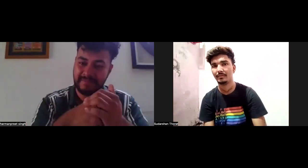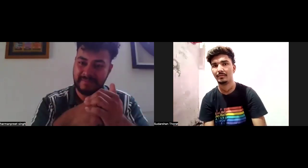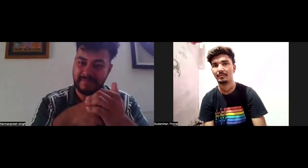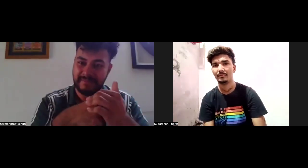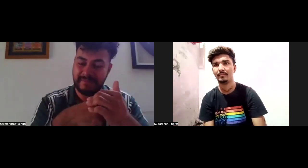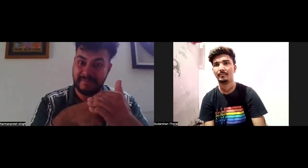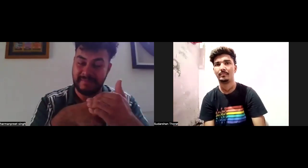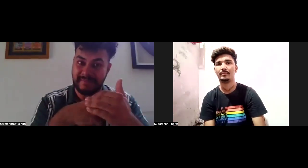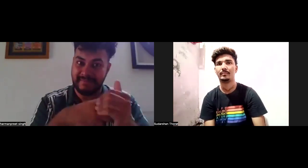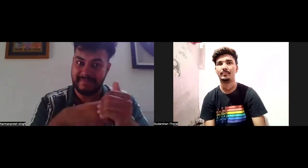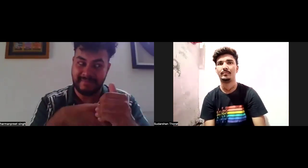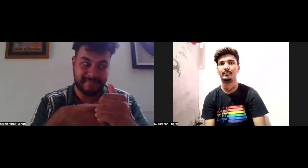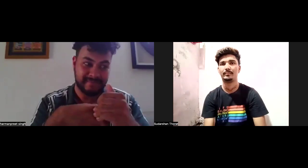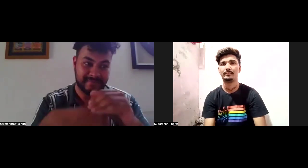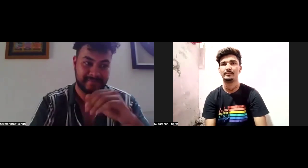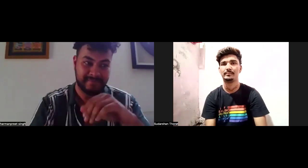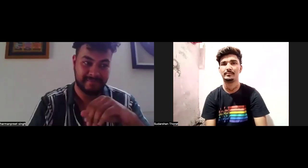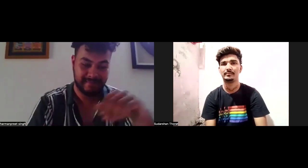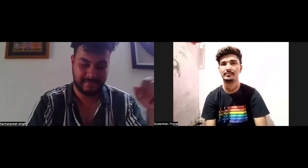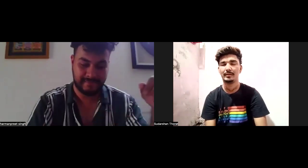Yes, yes, yes, you.